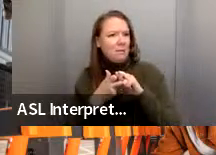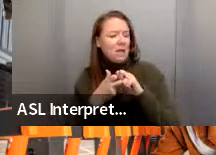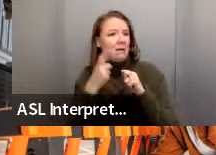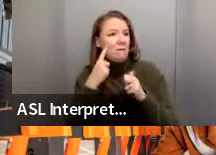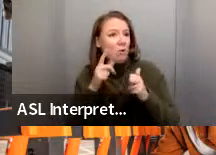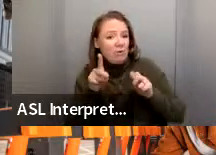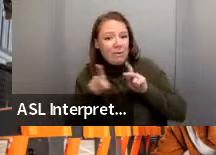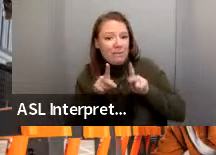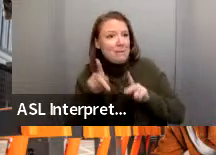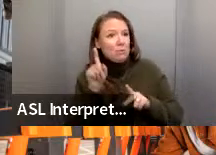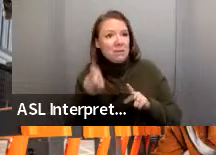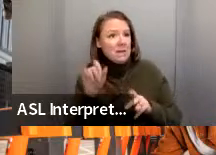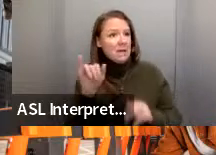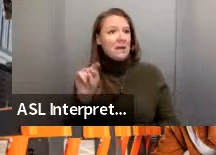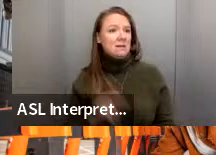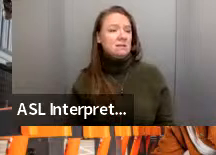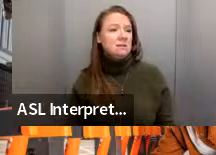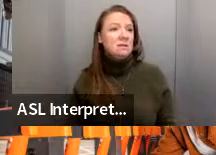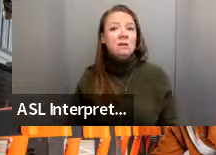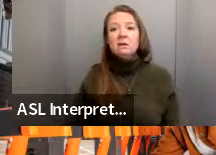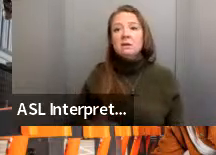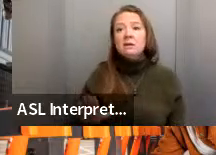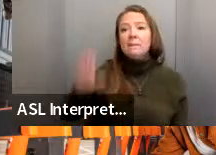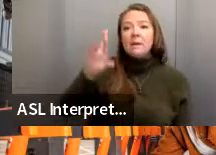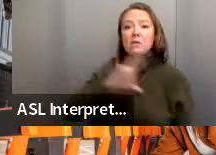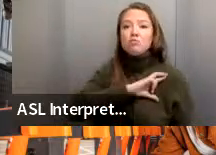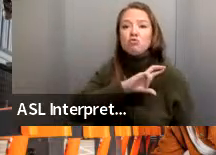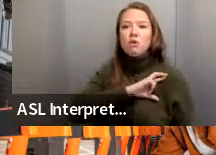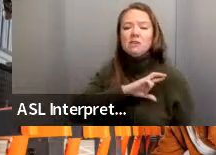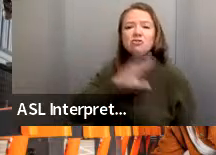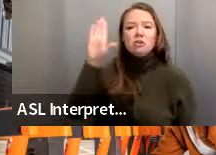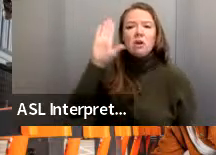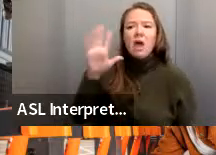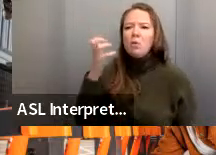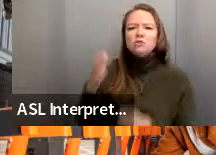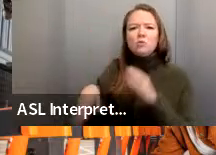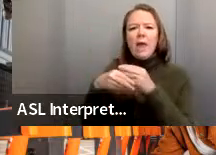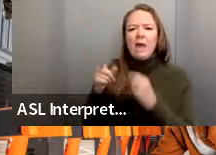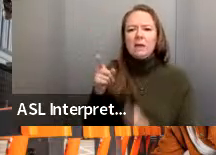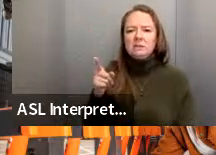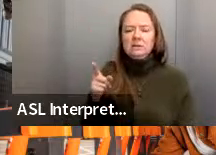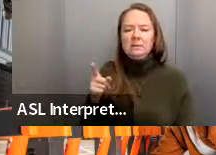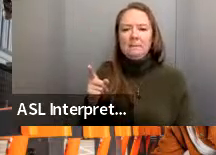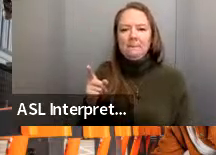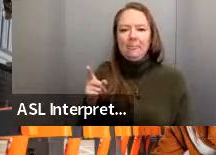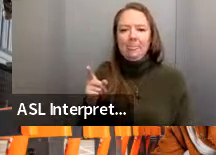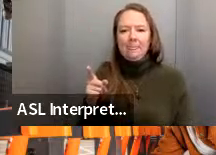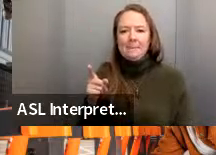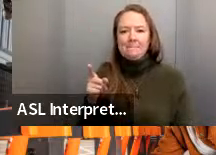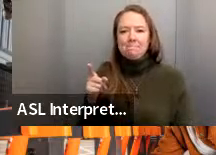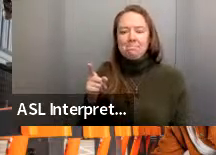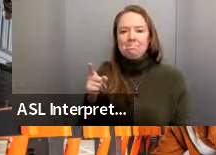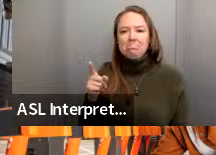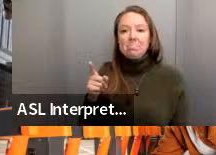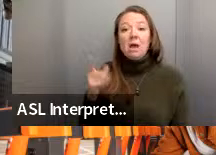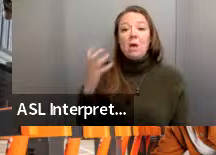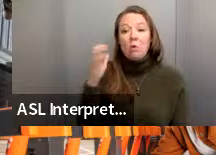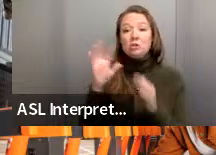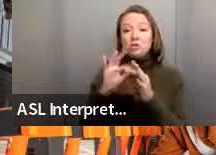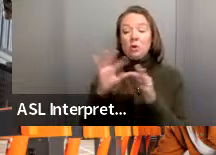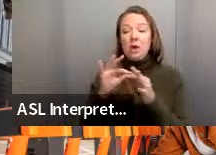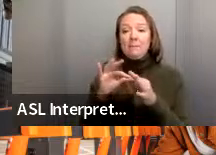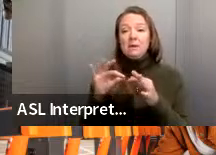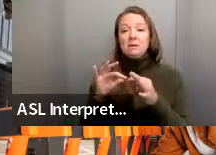people who really need it. This is Rich. If I could add, I just want to say